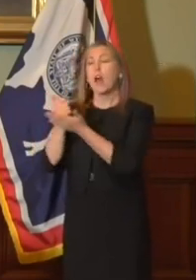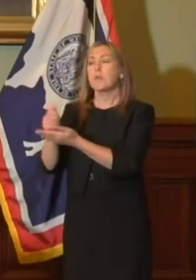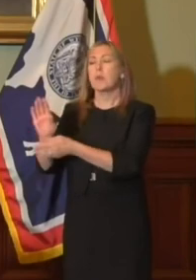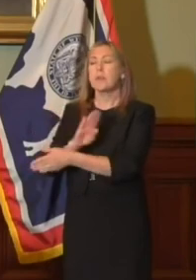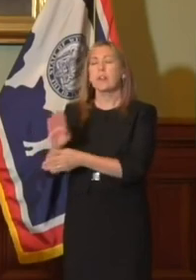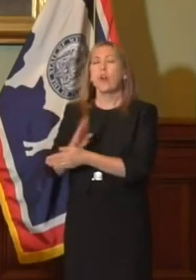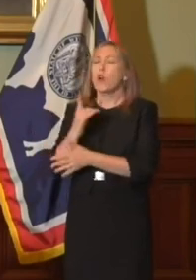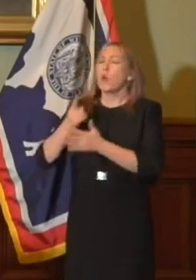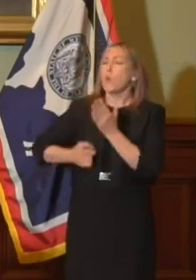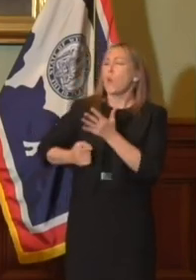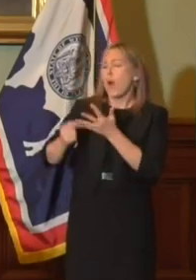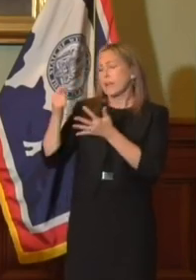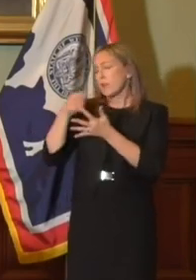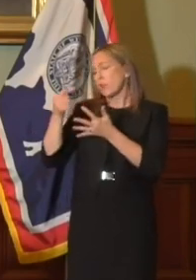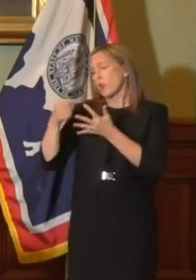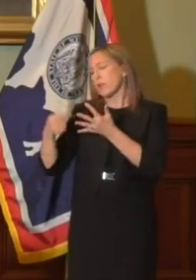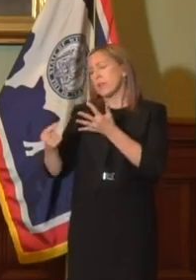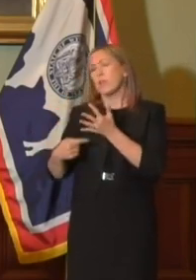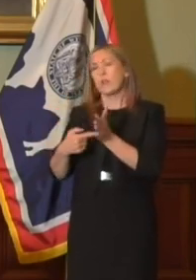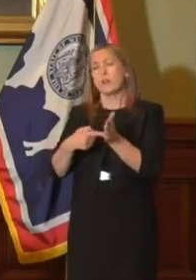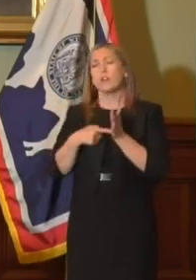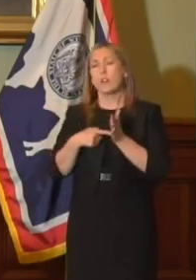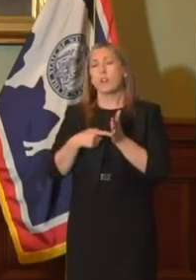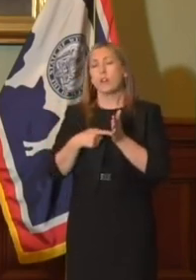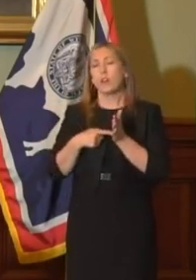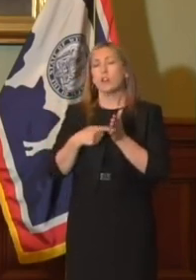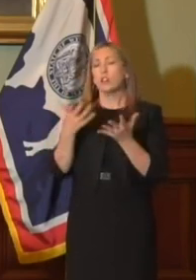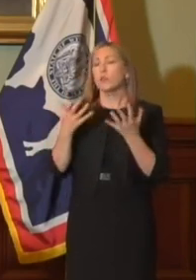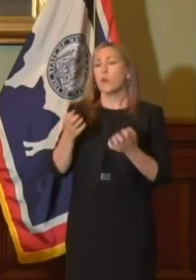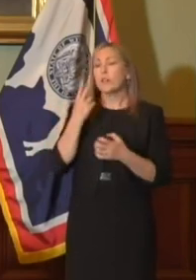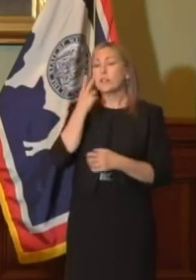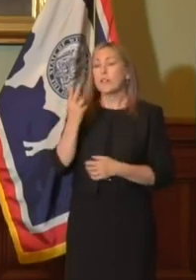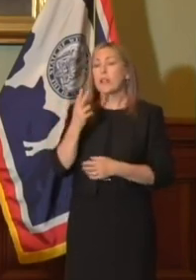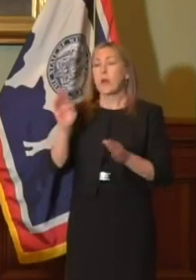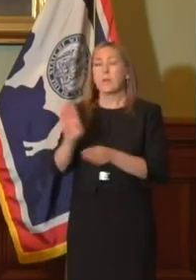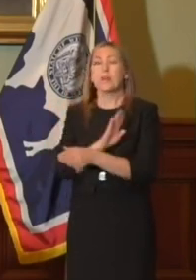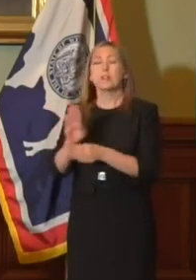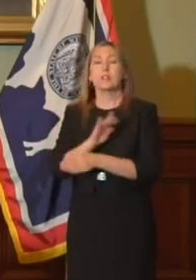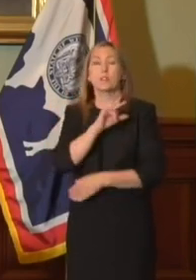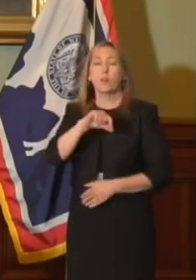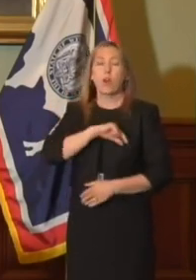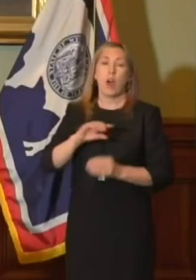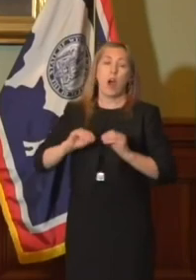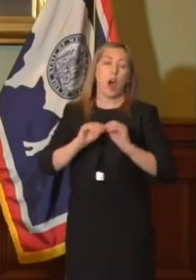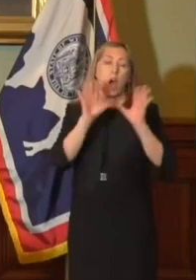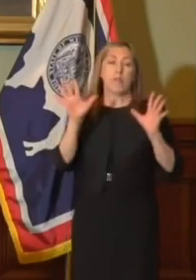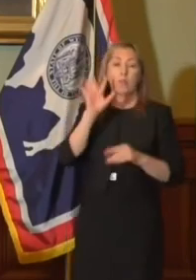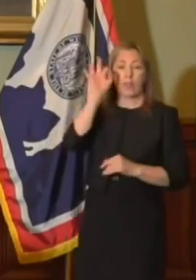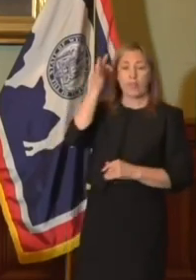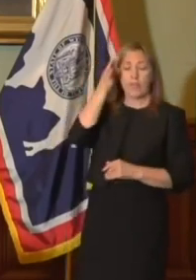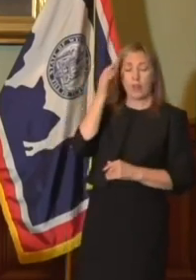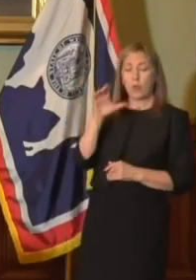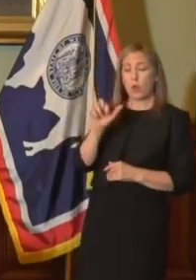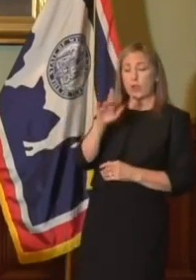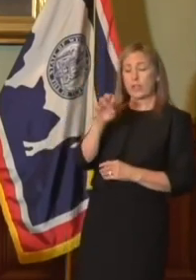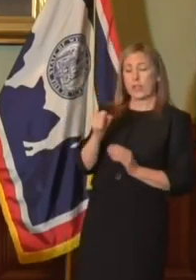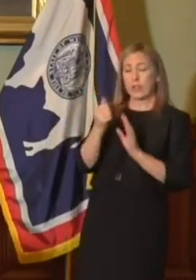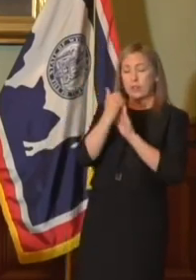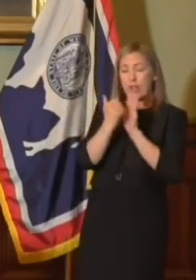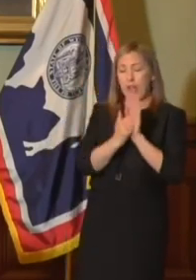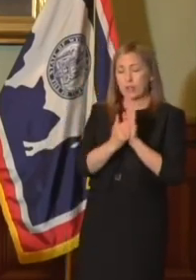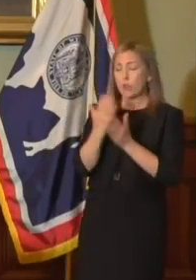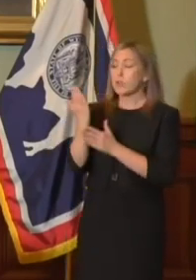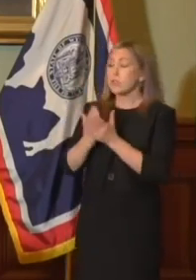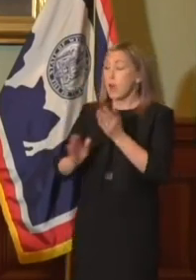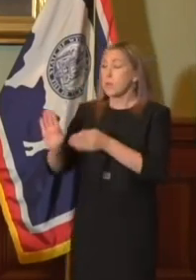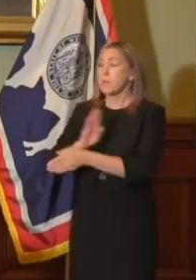criteria do you want to see for which businesses qualify? Because obviously with the federal CARES Act, there were some